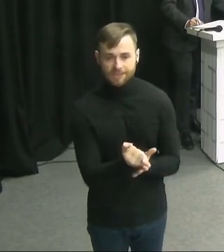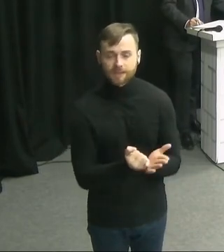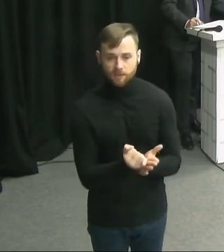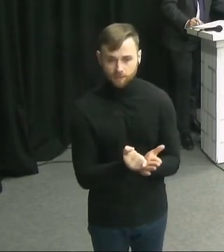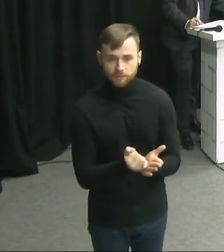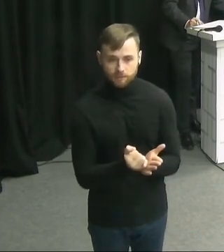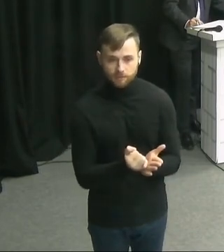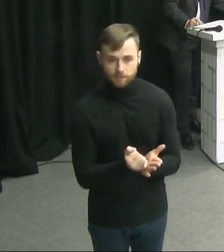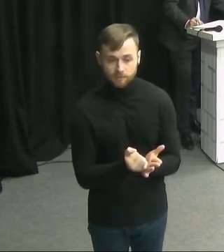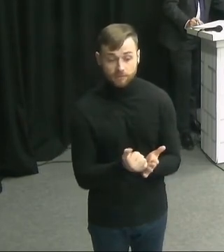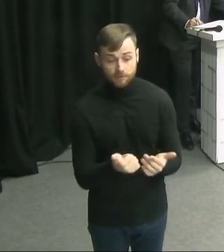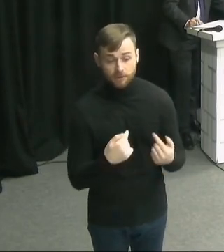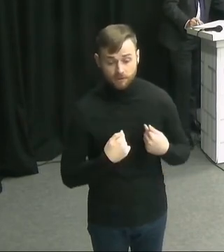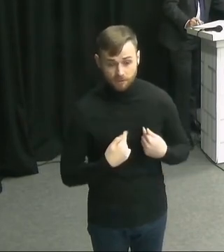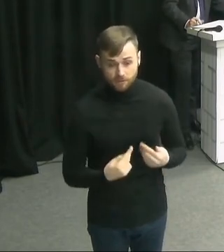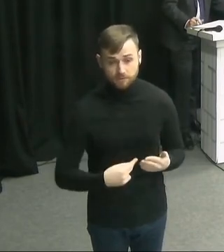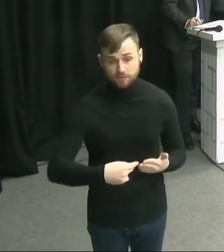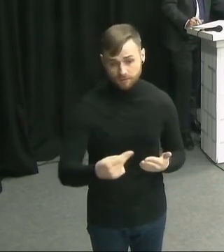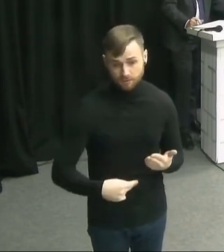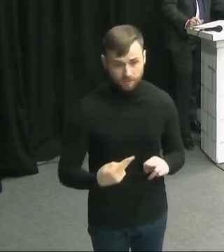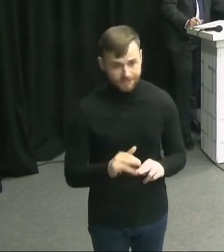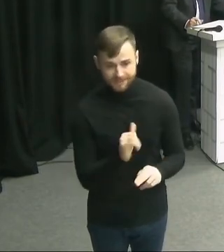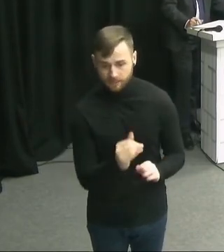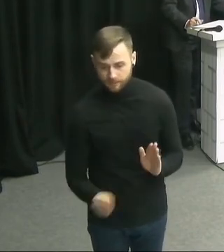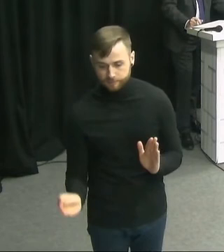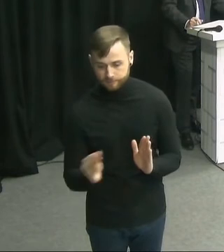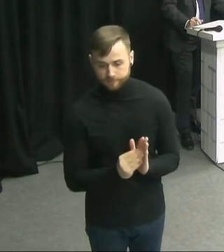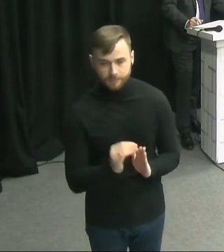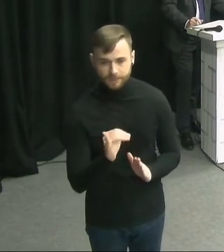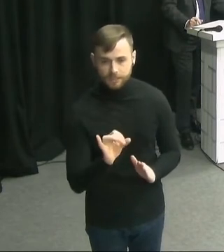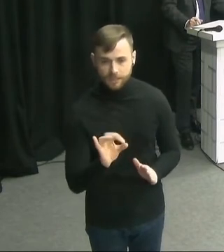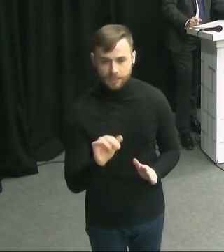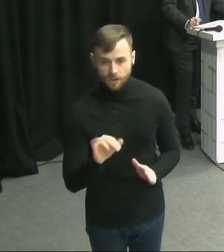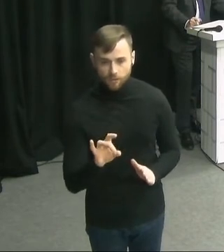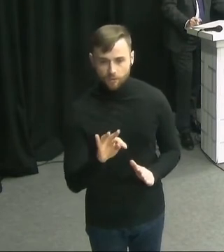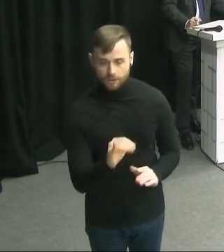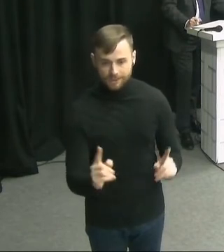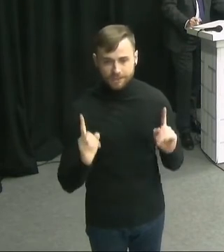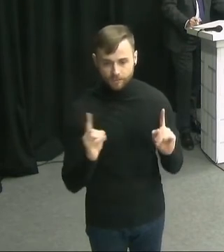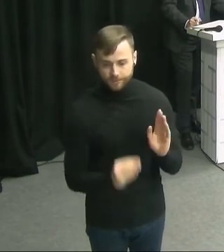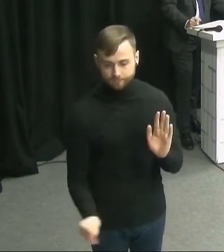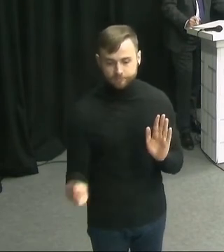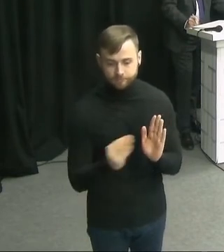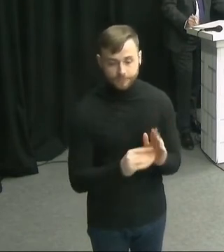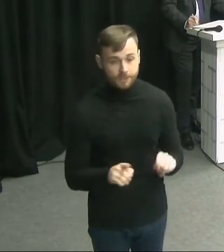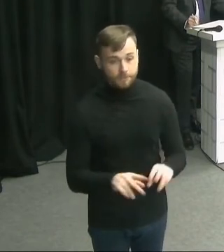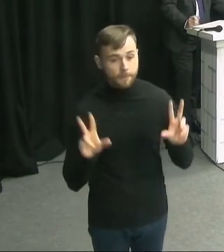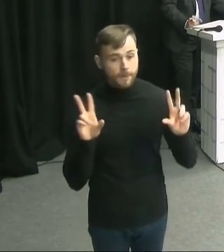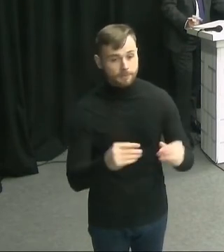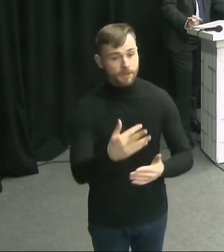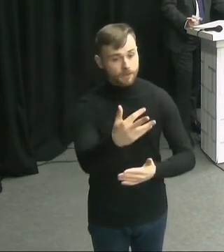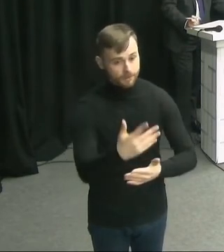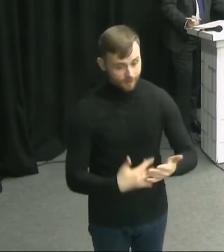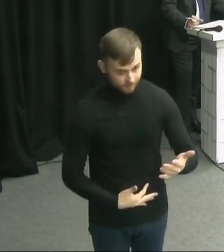It's not a question whether we can increase the accessibility. It's a question of ensuring we have